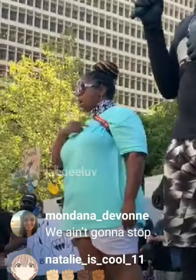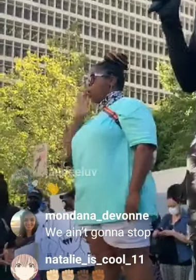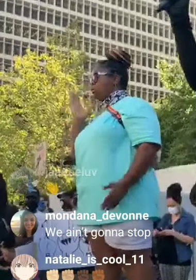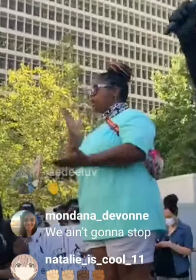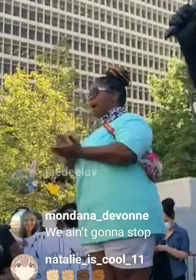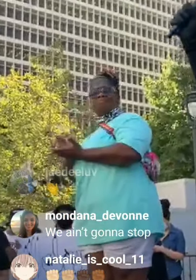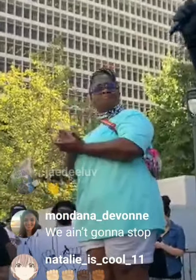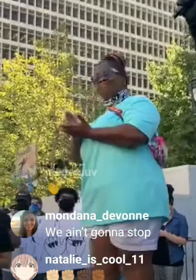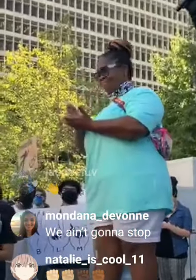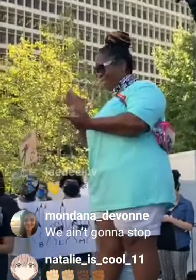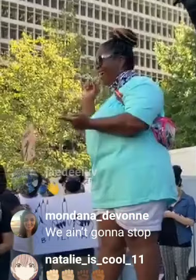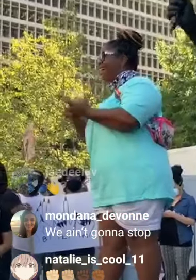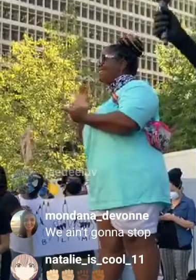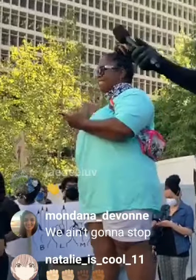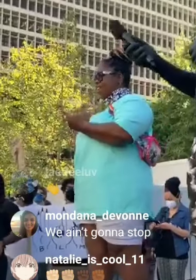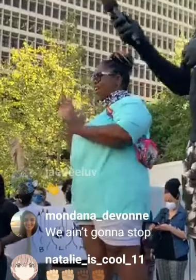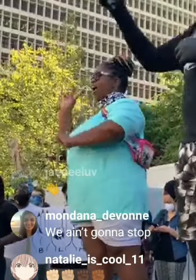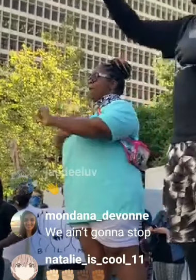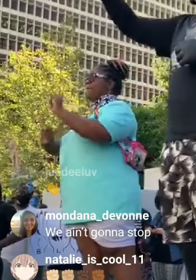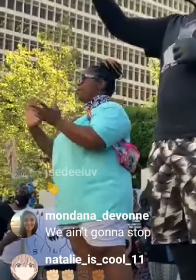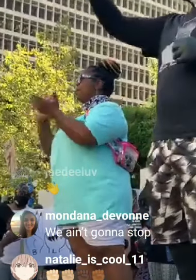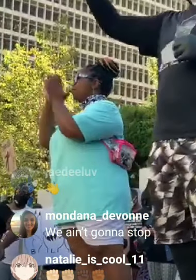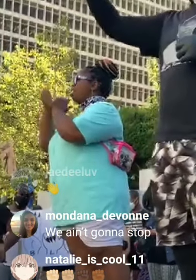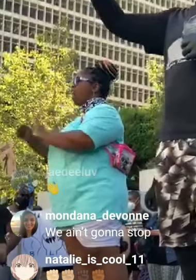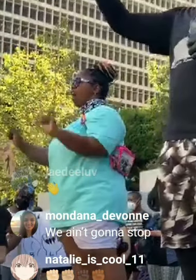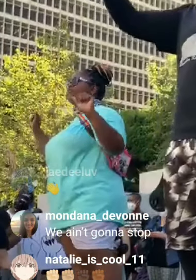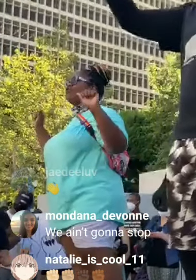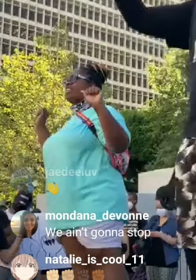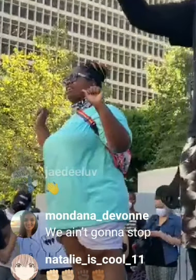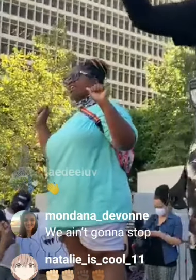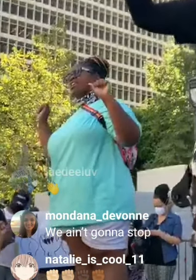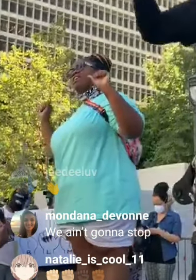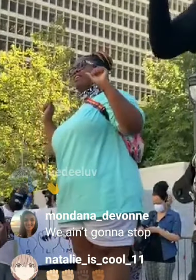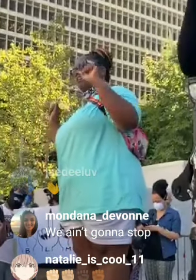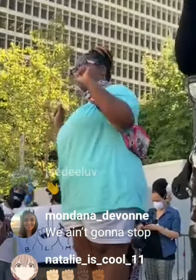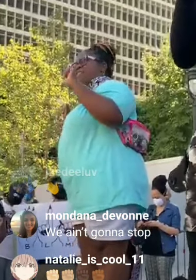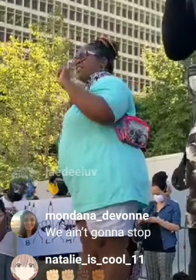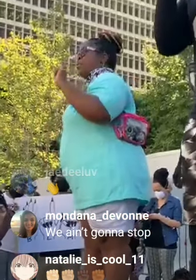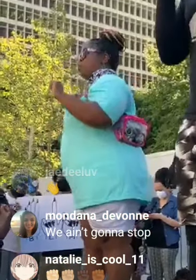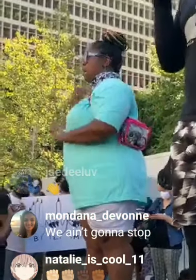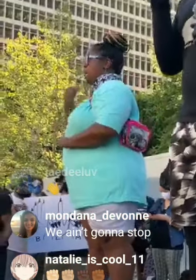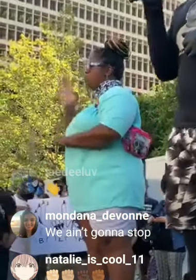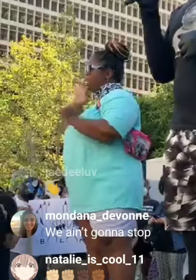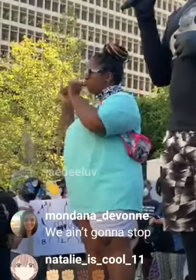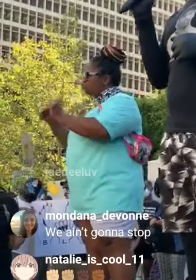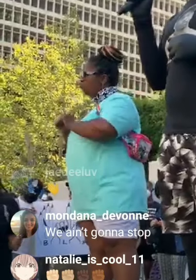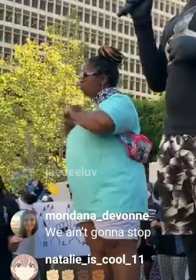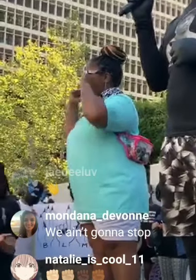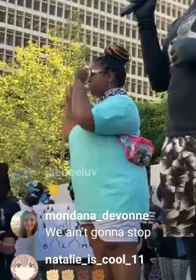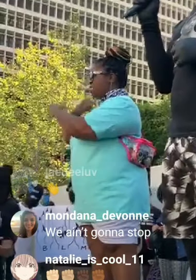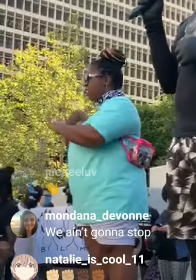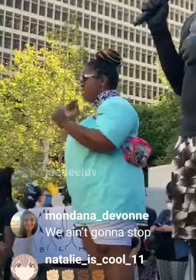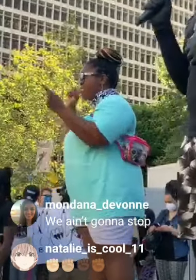ain't gonna stop till our people are free. We ain't gonna